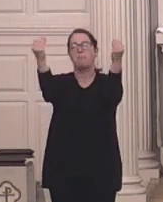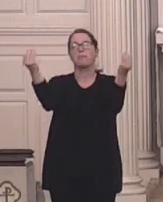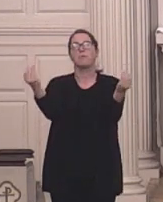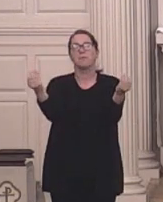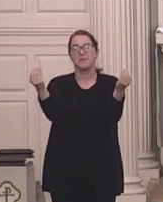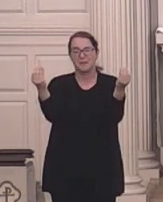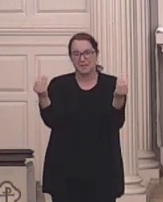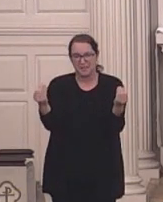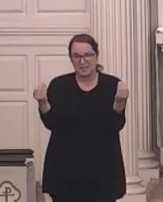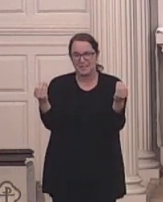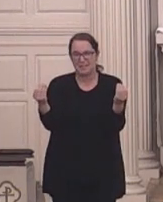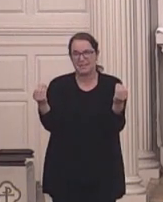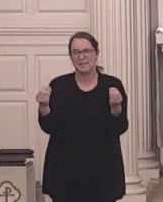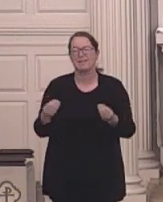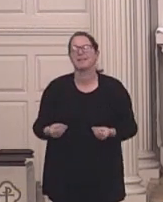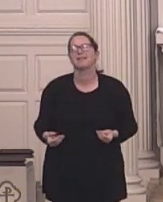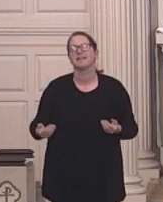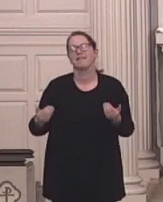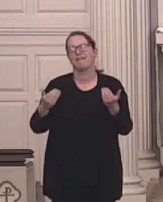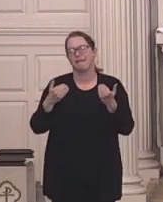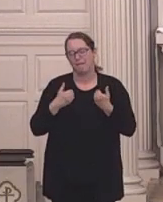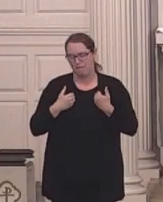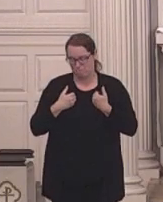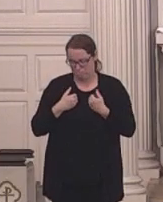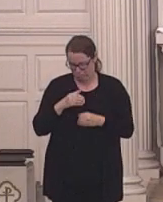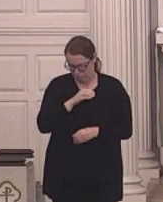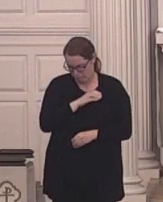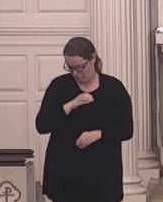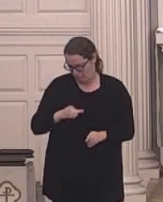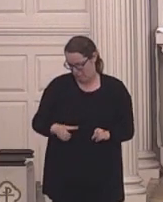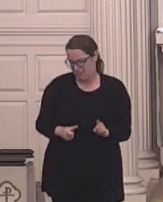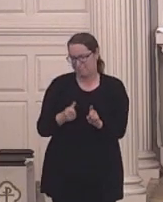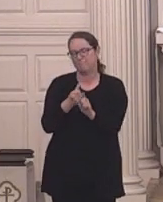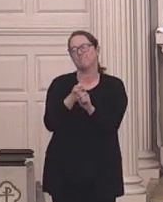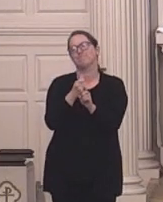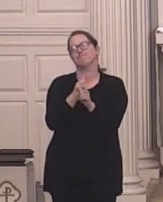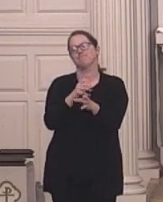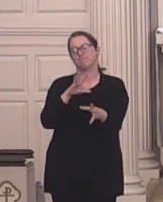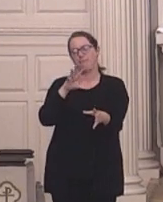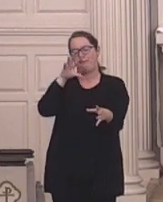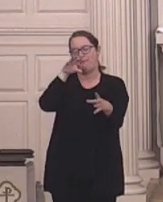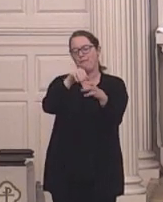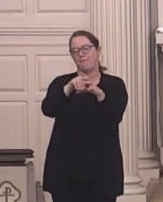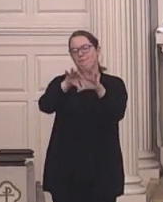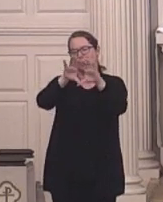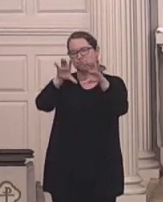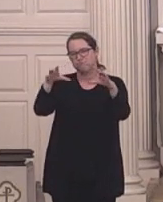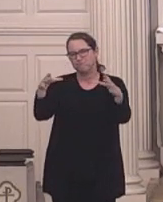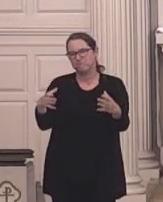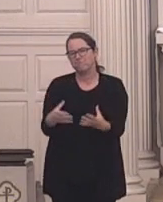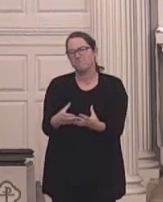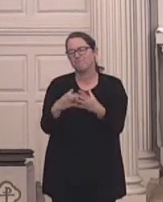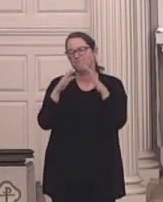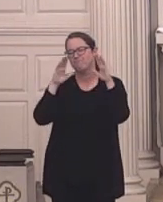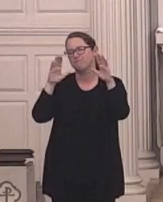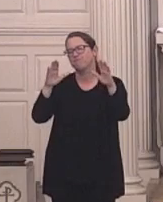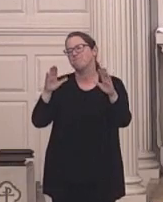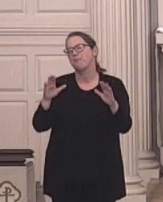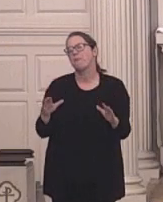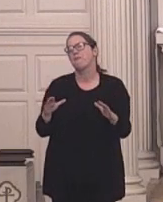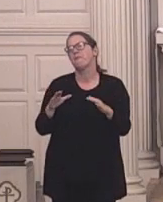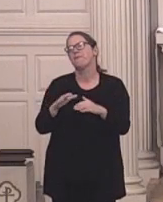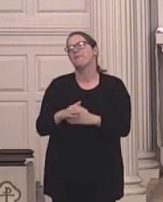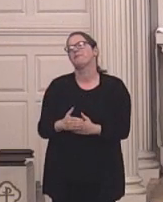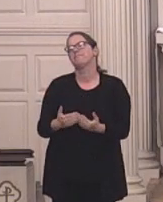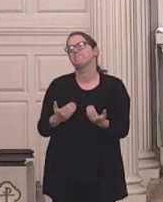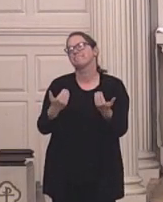but believe 'tis spoken, that each served to outward token doth